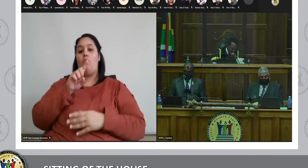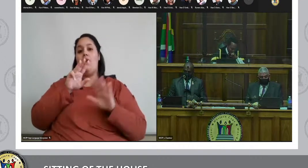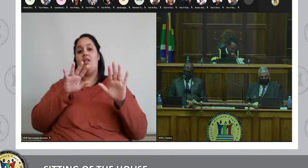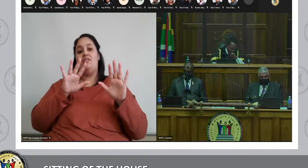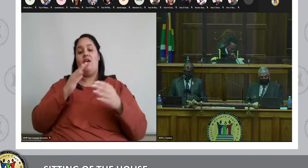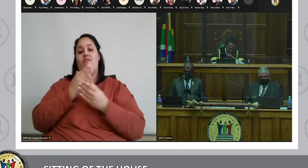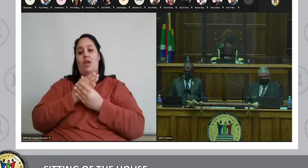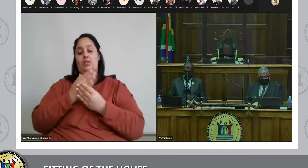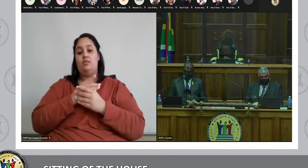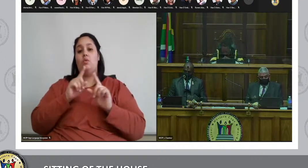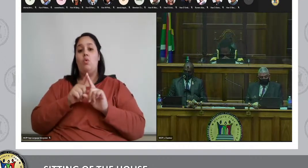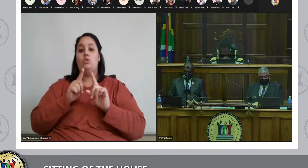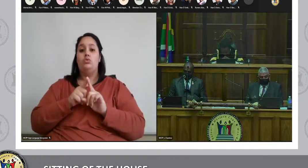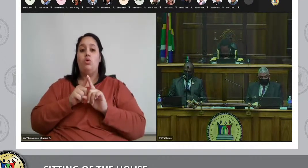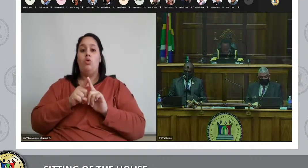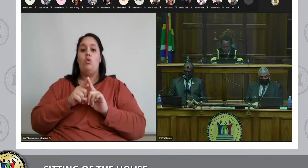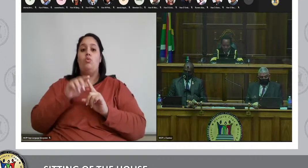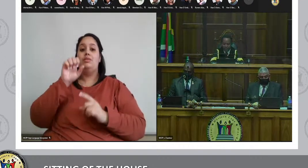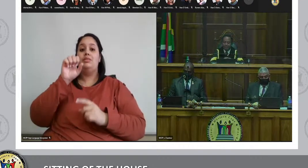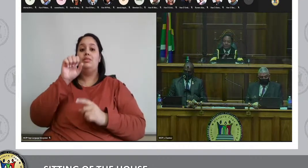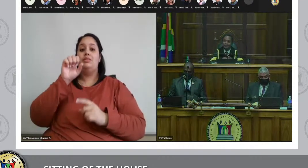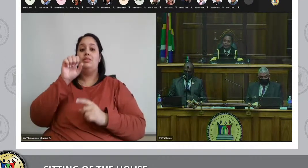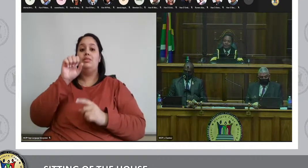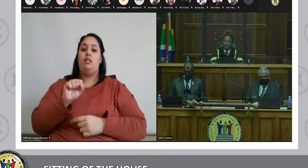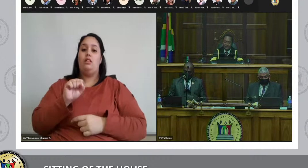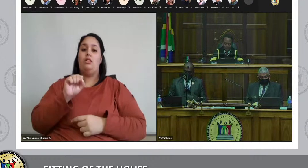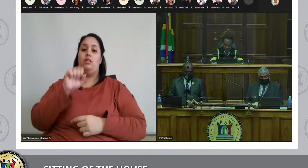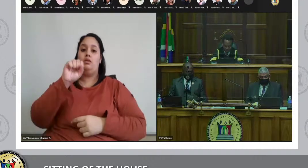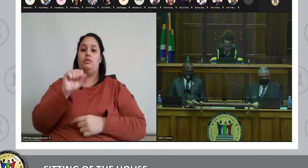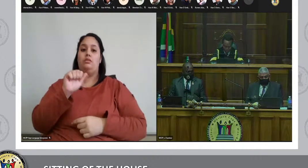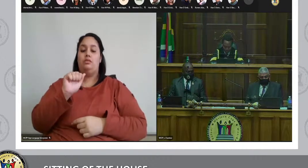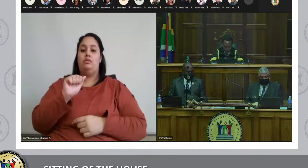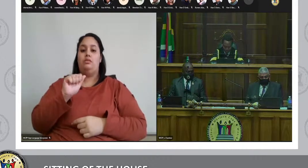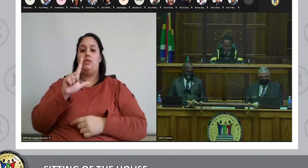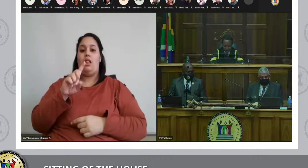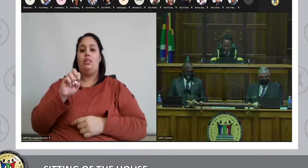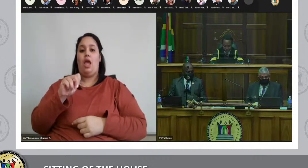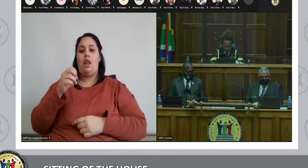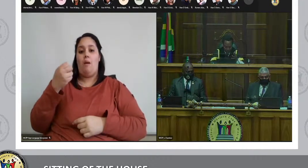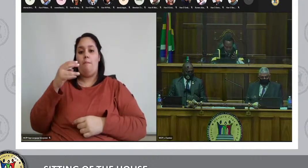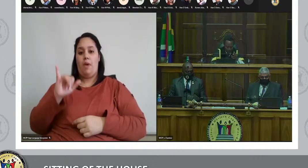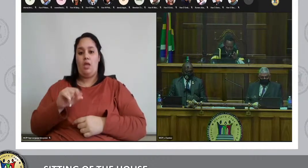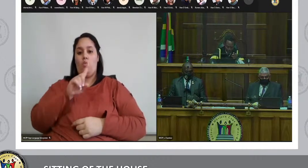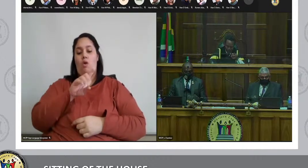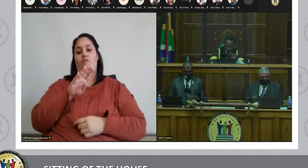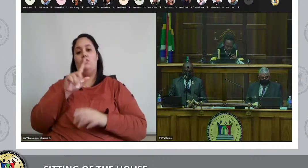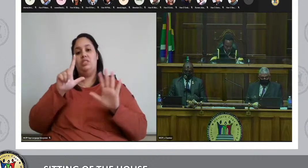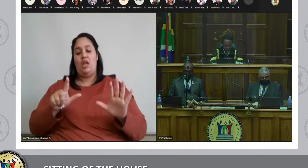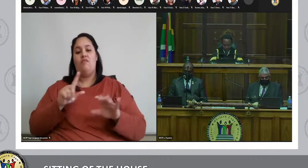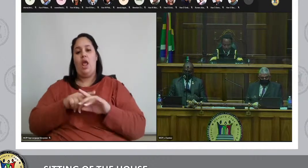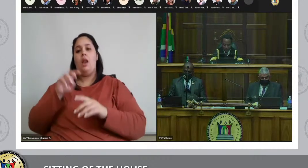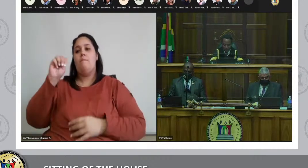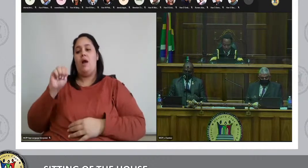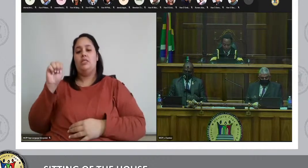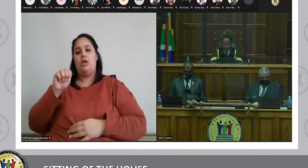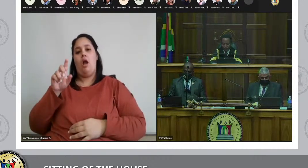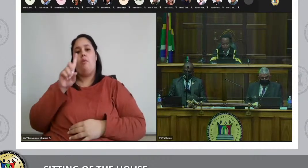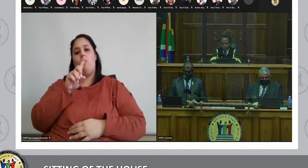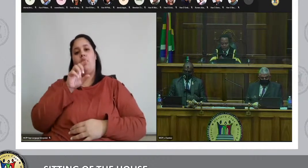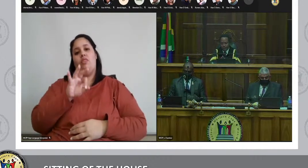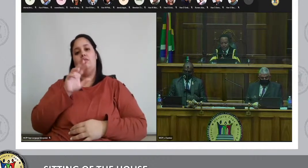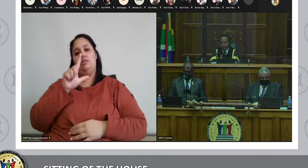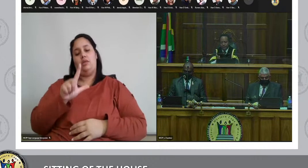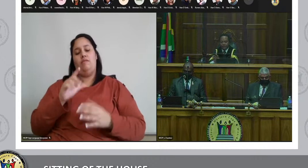cases, while Saldanha has 147 cases and Matsikama with 137